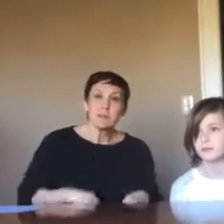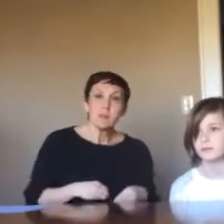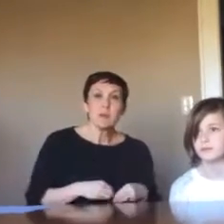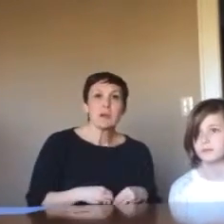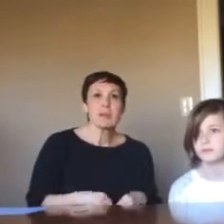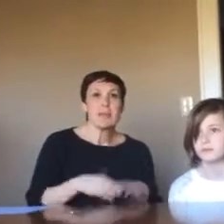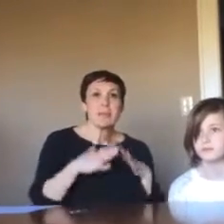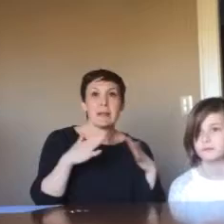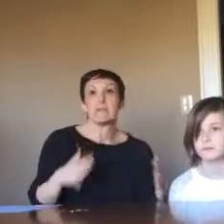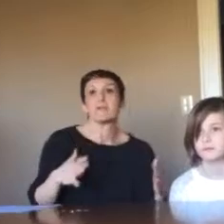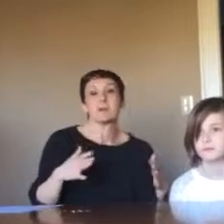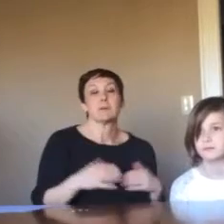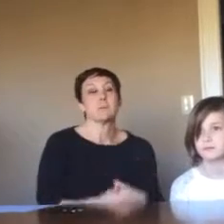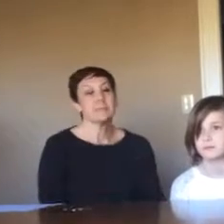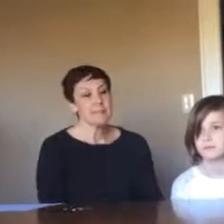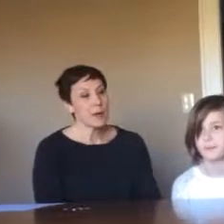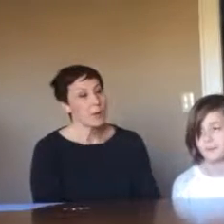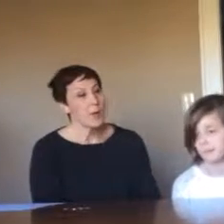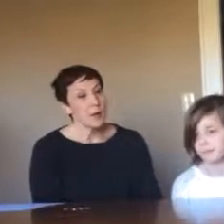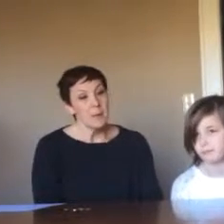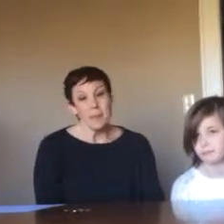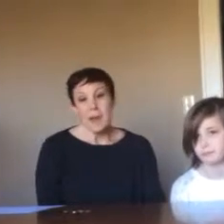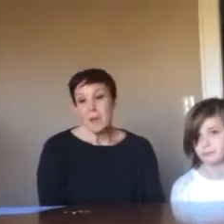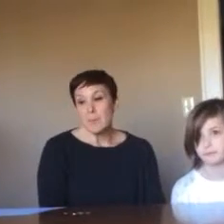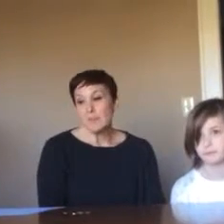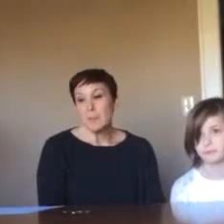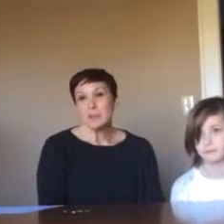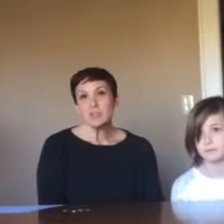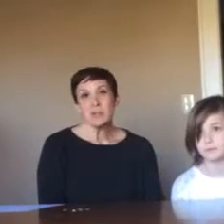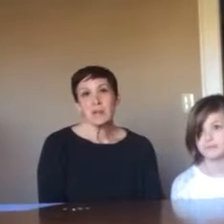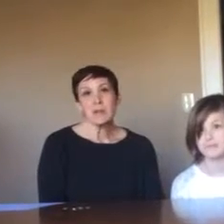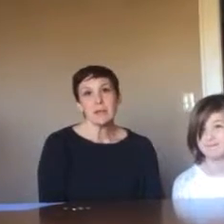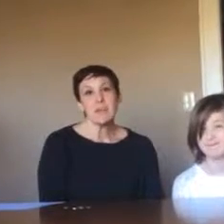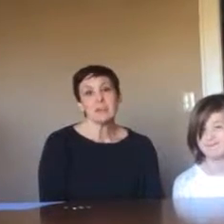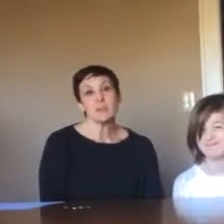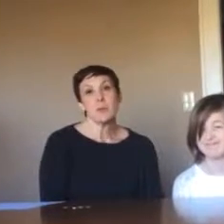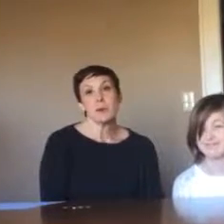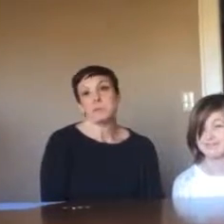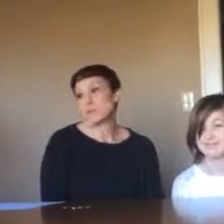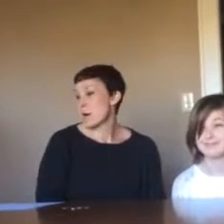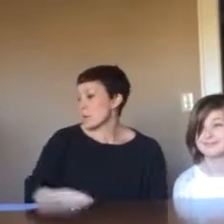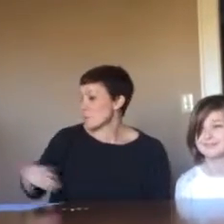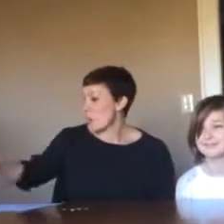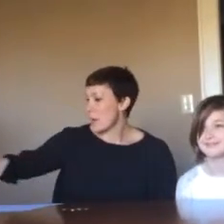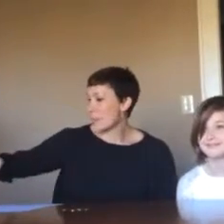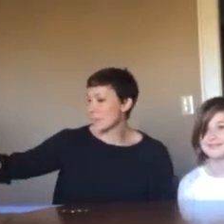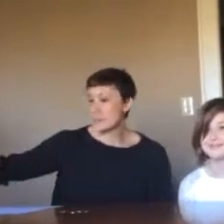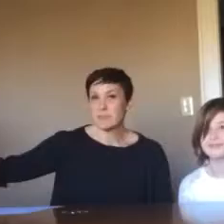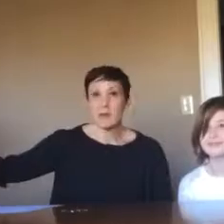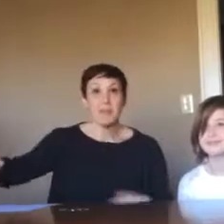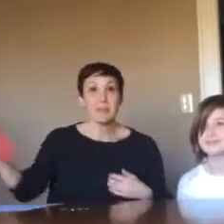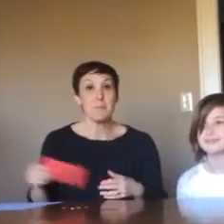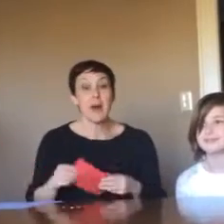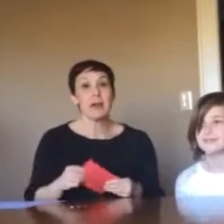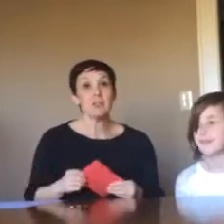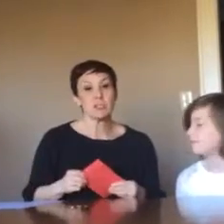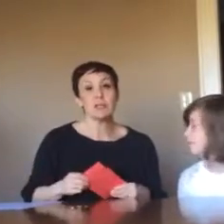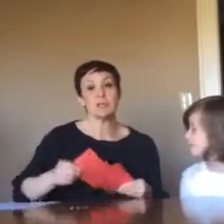the board, and that's over. So one trick is you always want a child, if you're having them match,